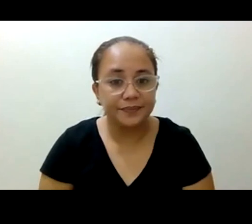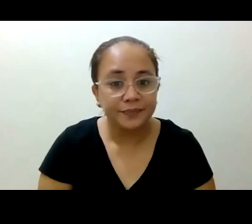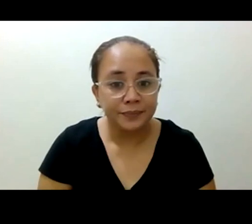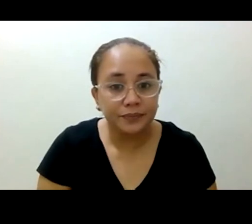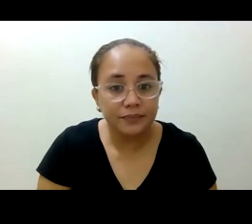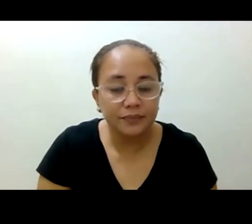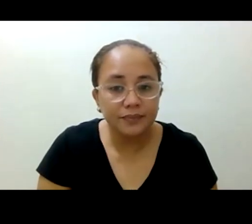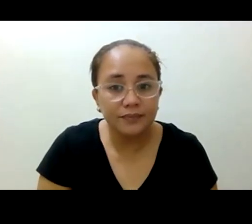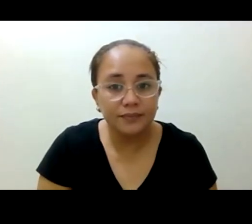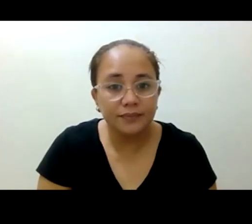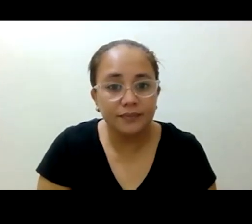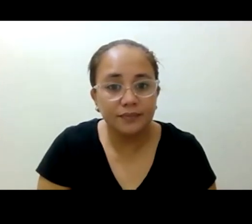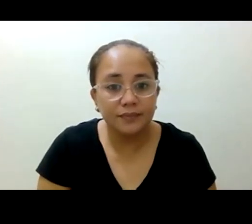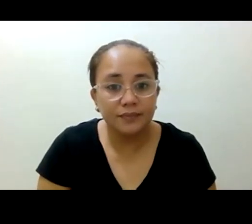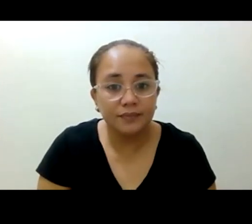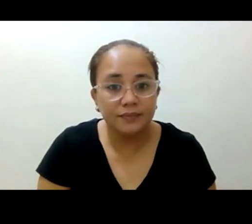Maybe 7 and 8 then.